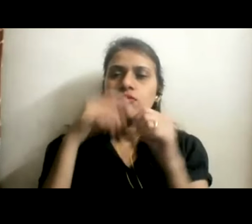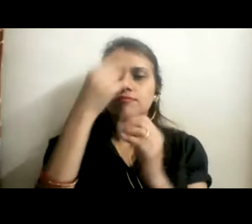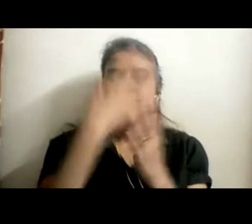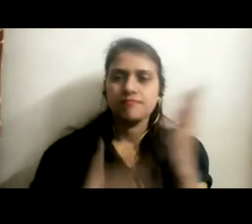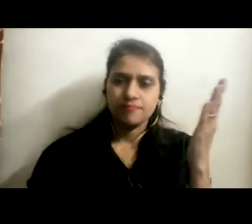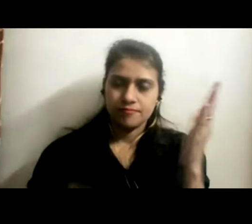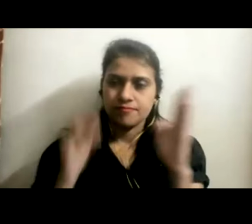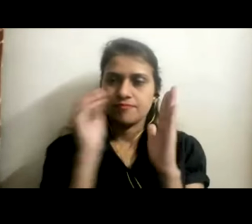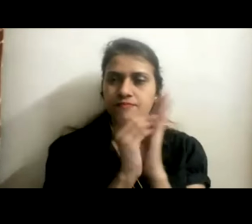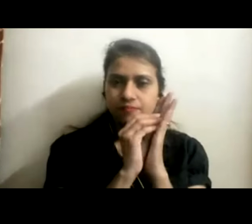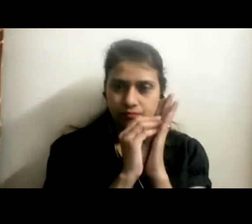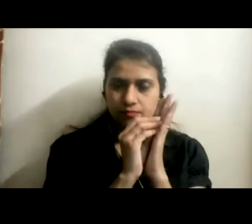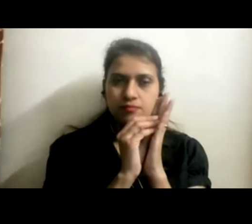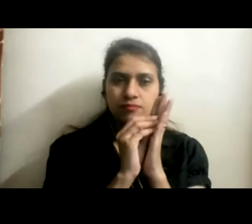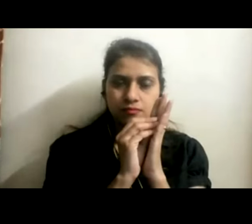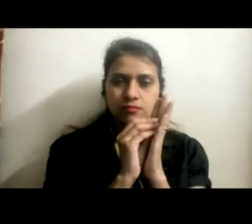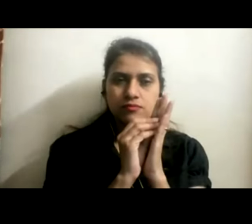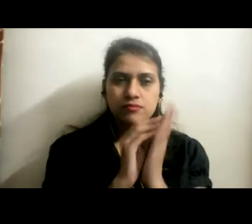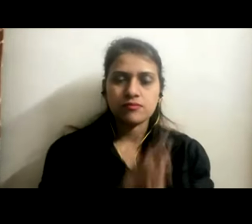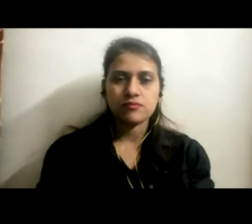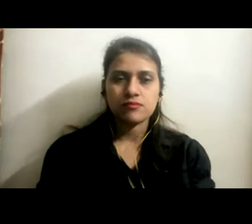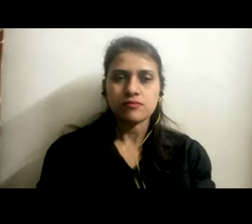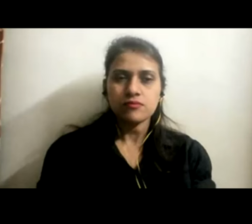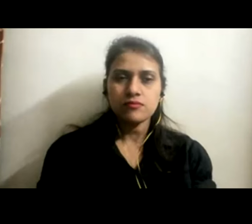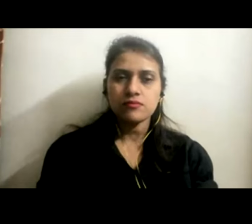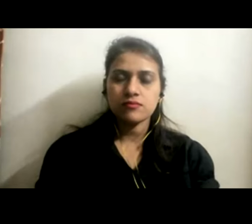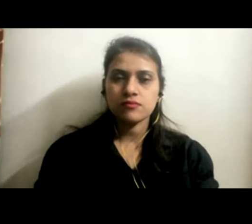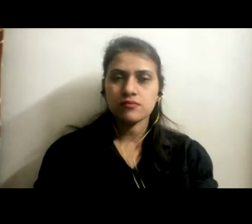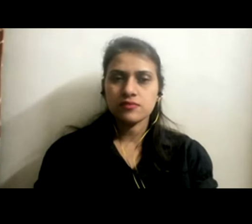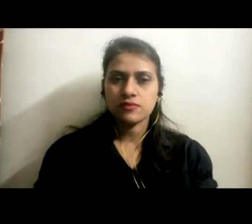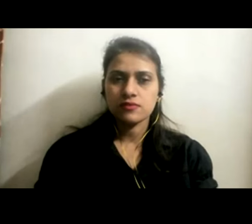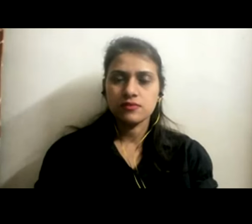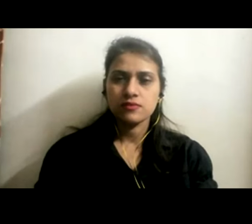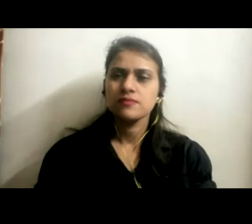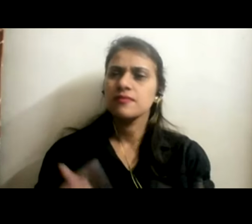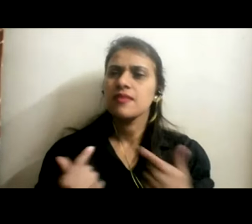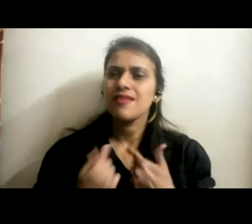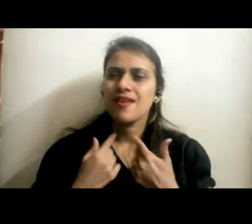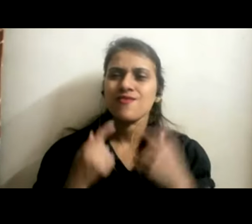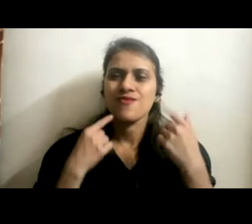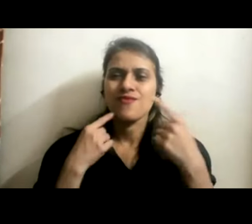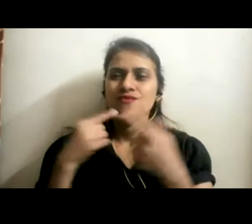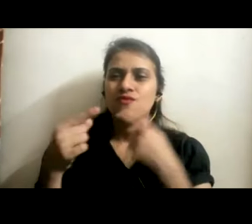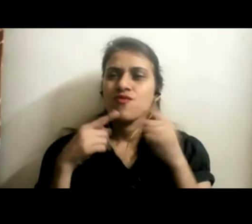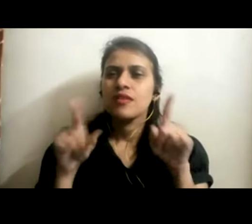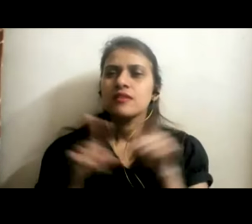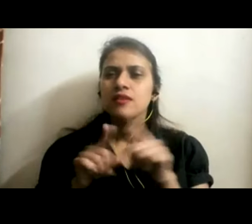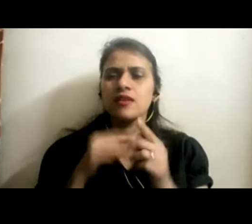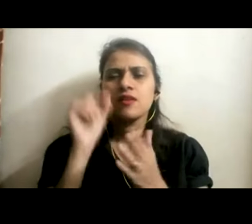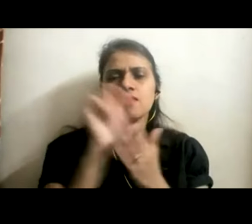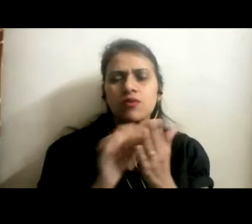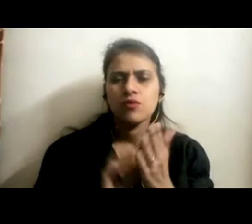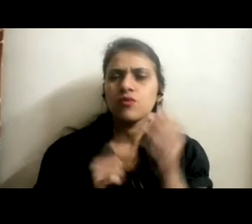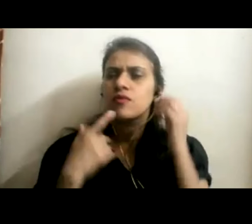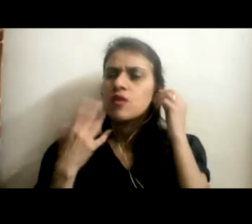longer detailed interviews that you would take, where you just, for yourself as an interviewer, you would write maybe the probes that you would want to